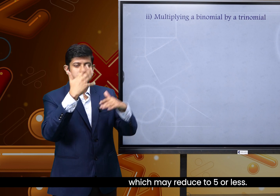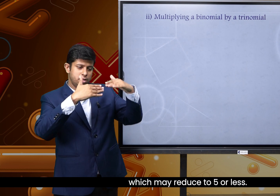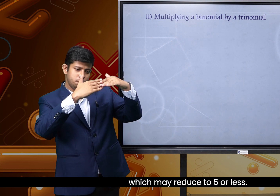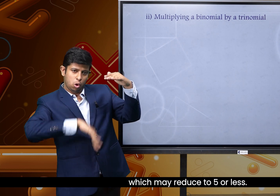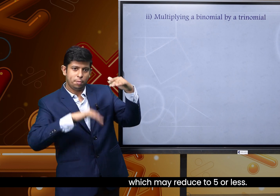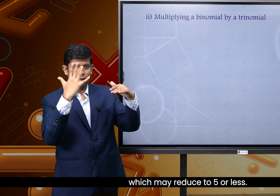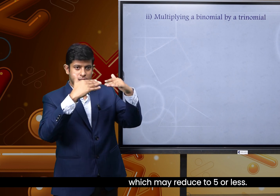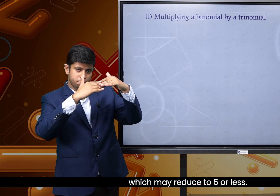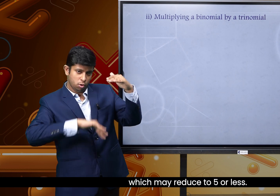less.